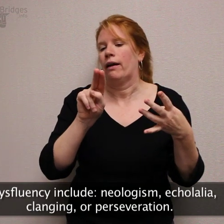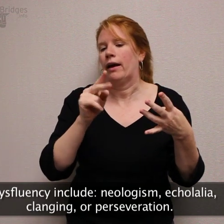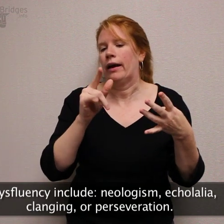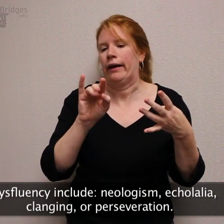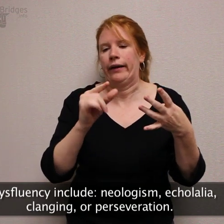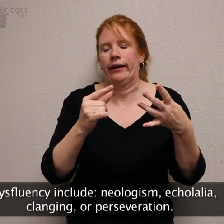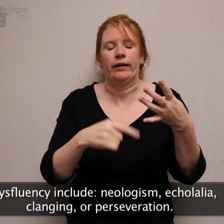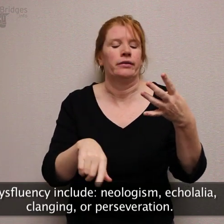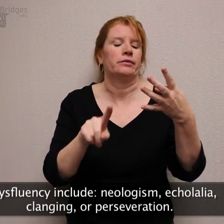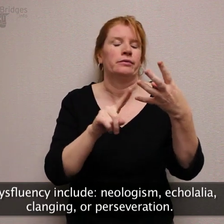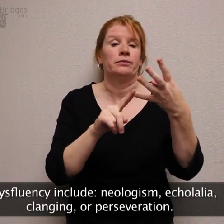clanging,